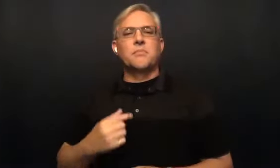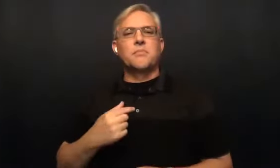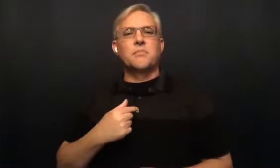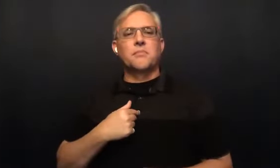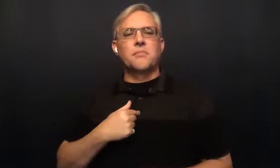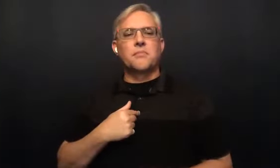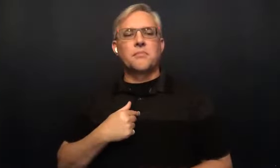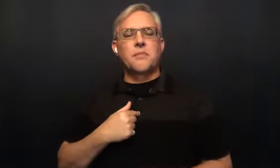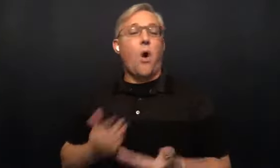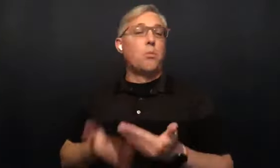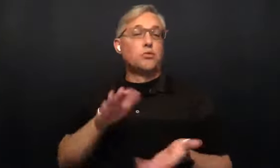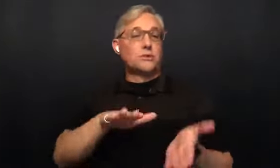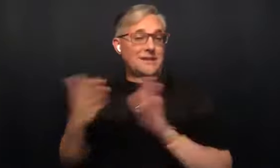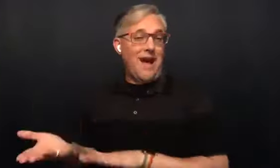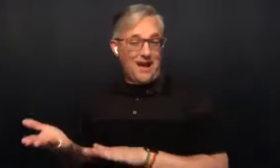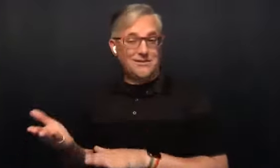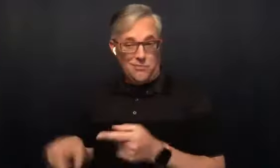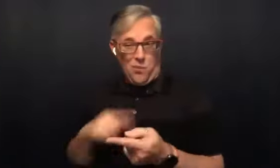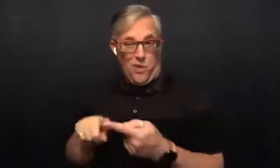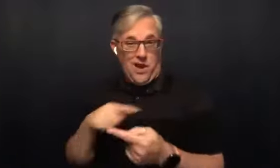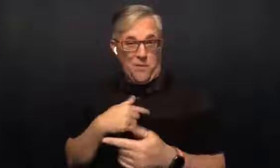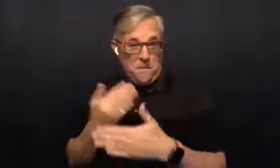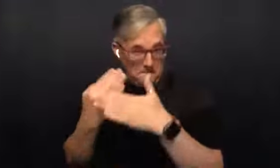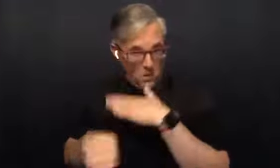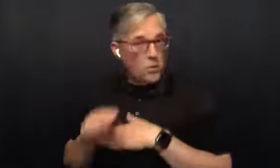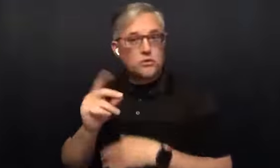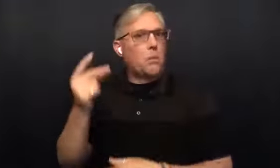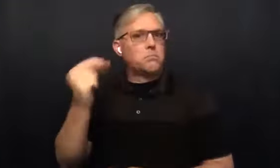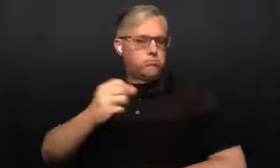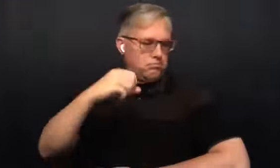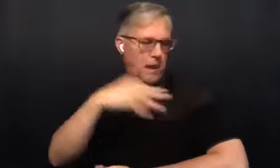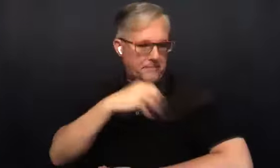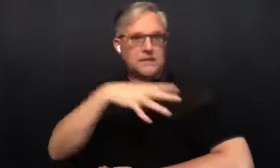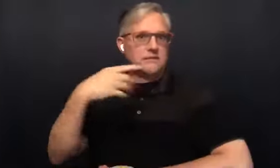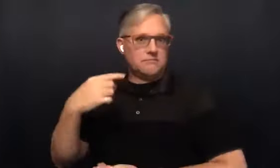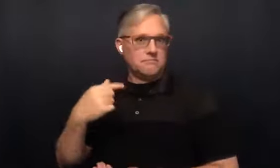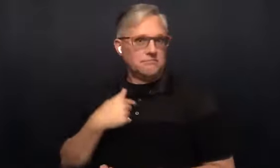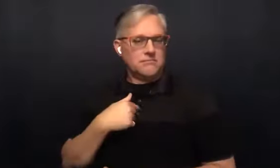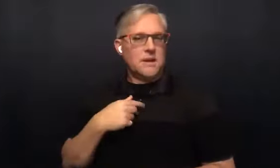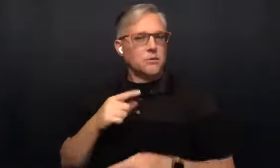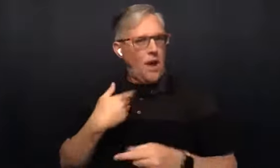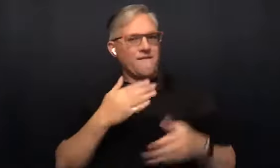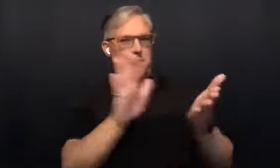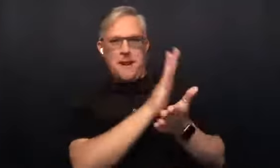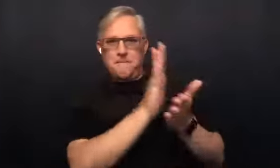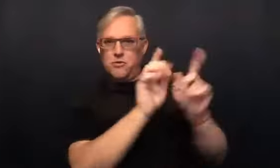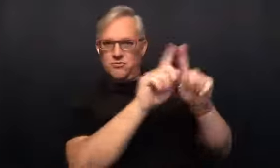born and they baptized me in an instant, but we weren't even the type of Catholic that's went to church on the 2 days you're supposed to, on Christmas and